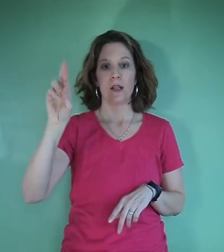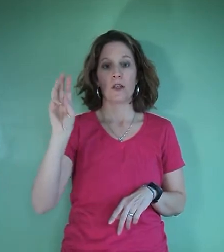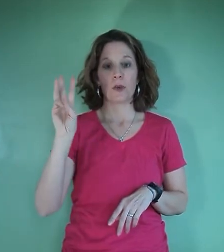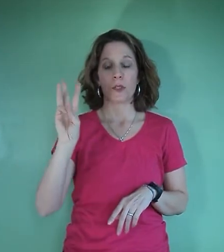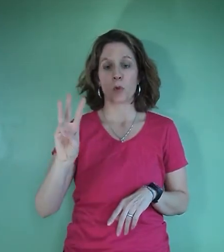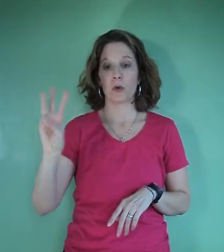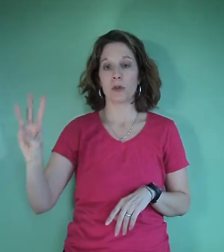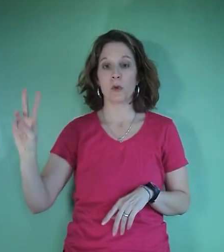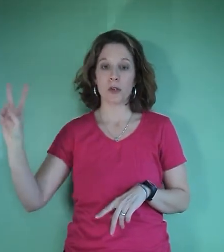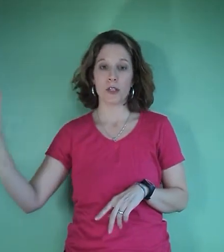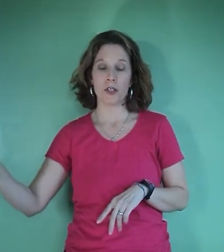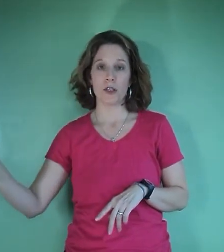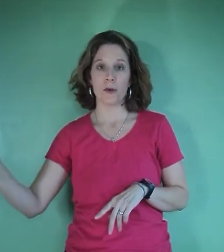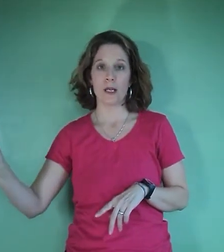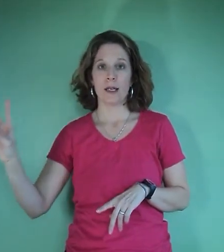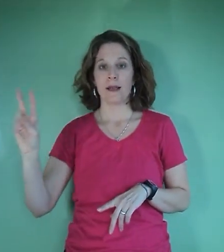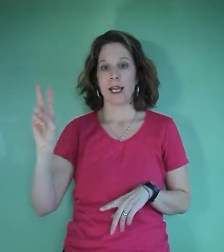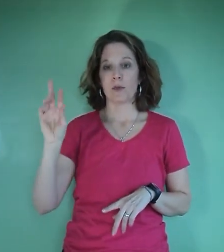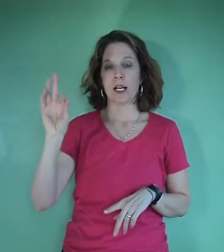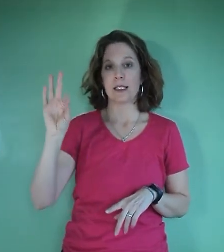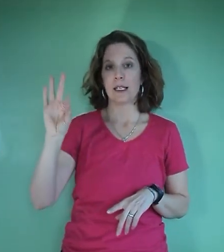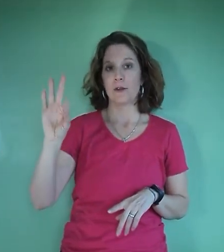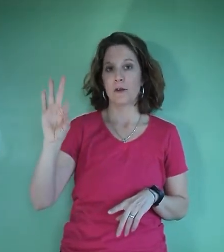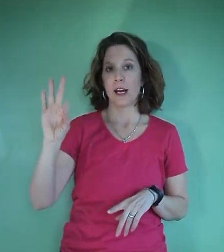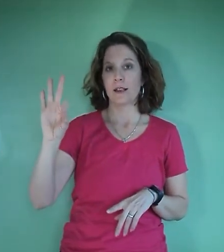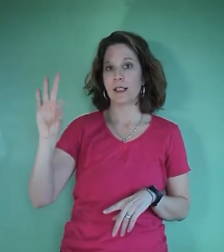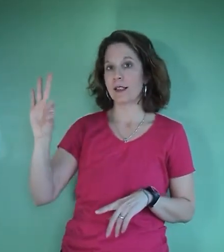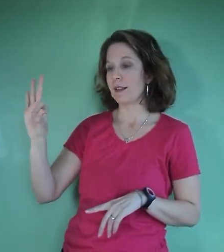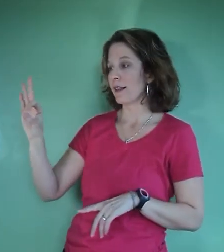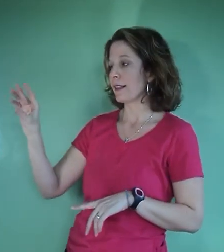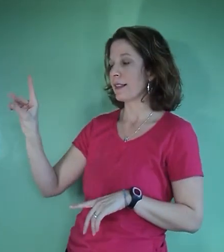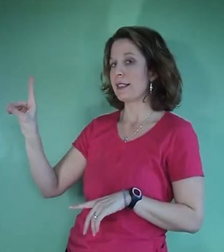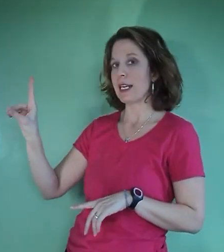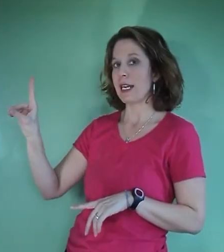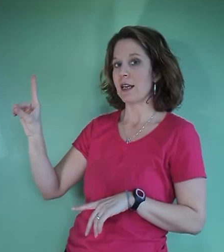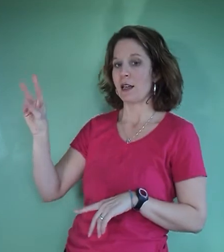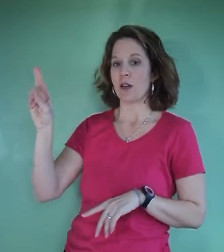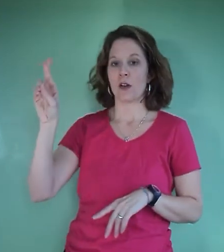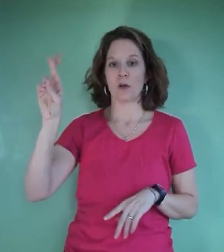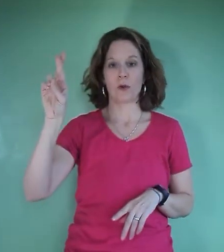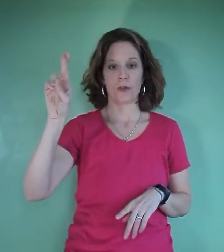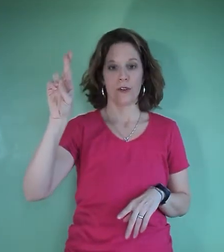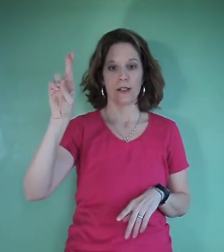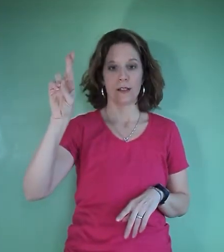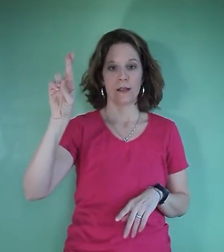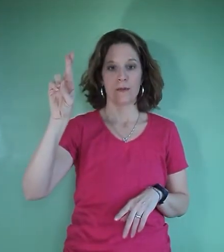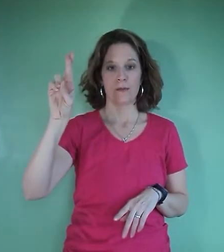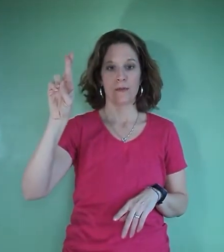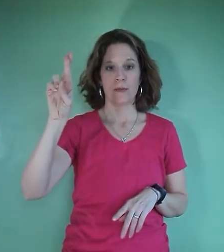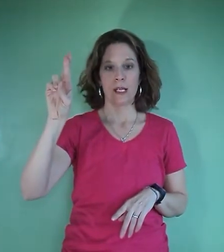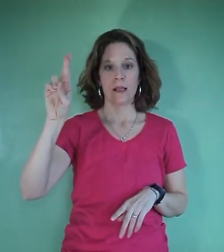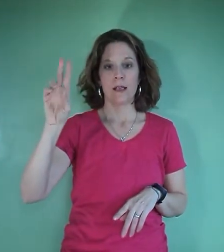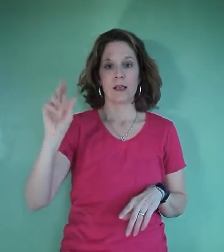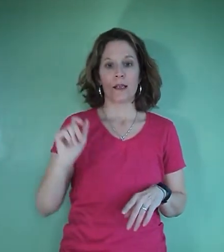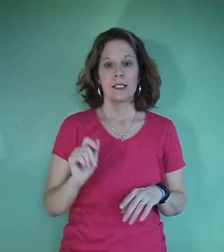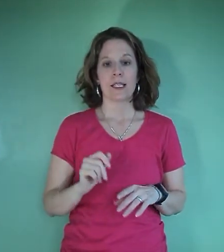So it's World War II and President Franklin D. Roosevelt. Stalin